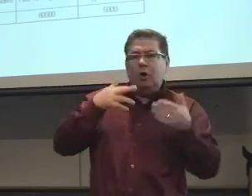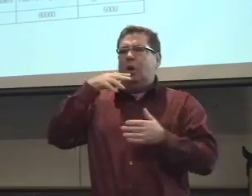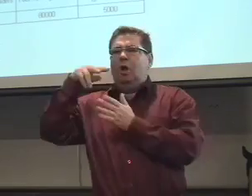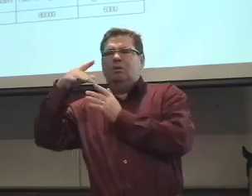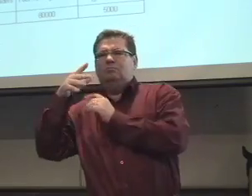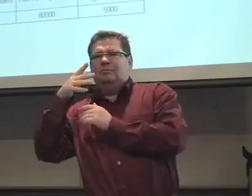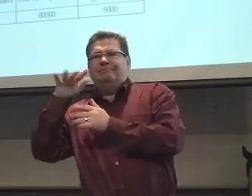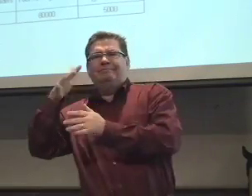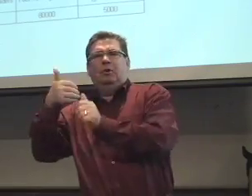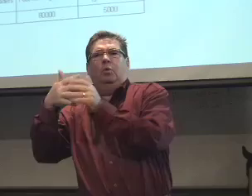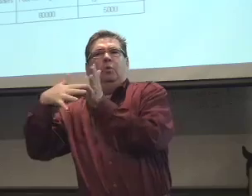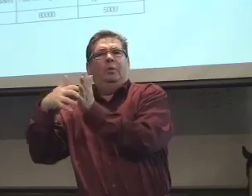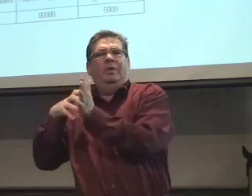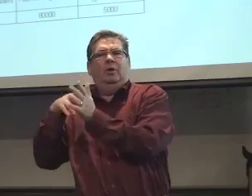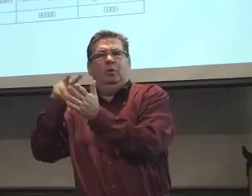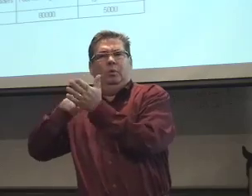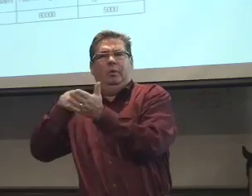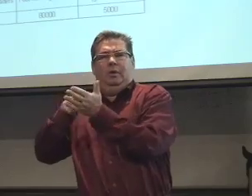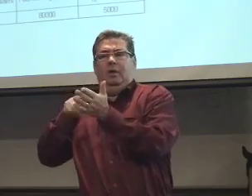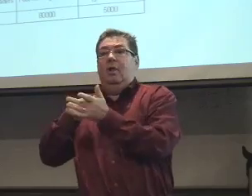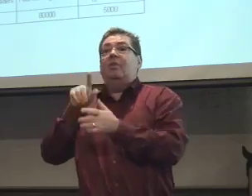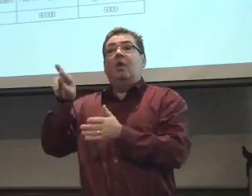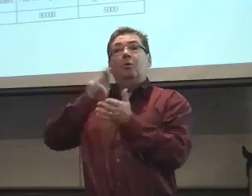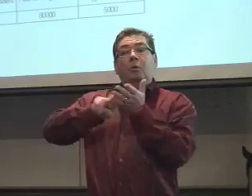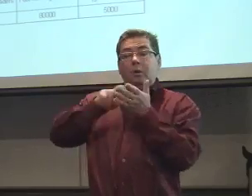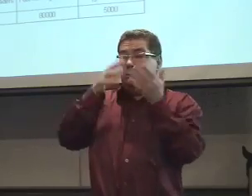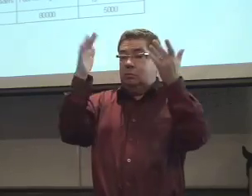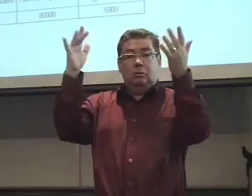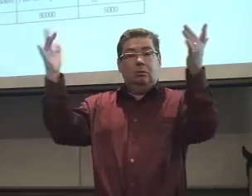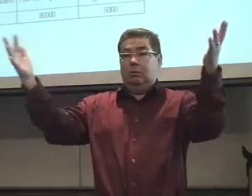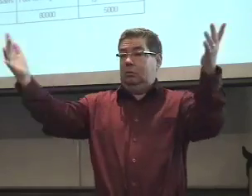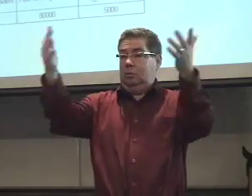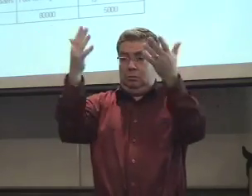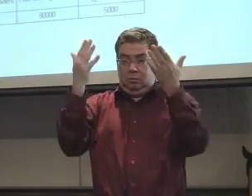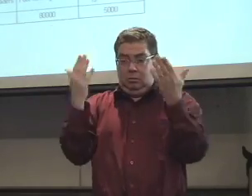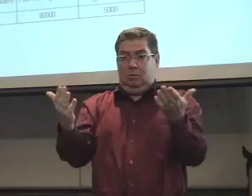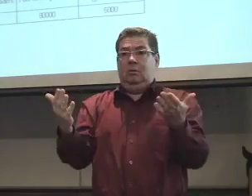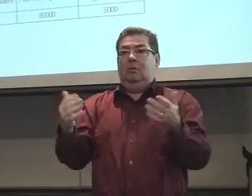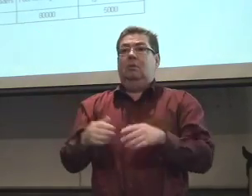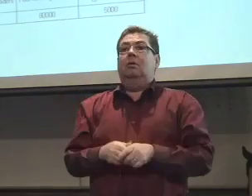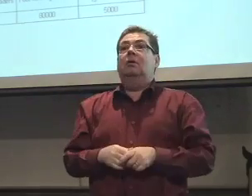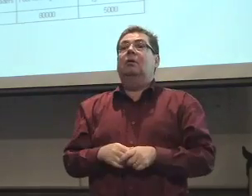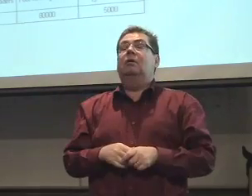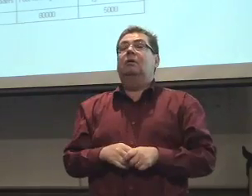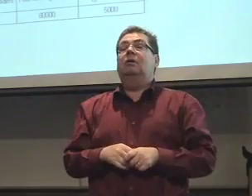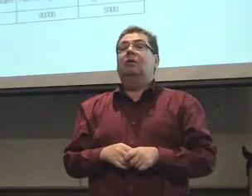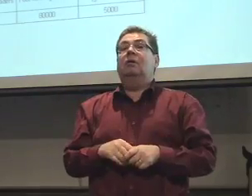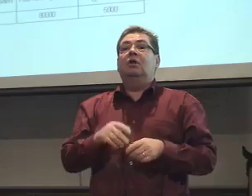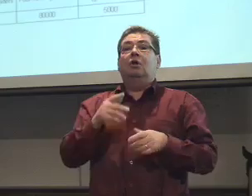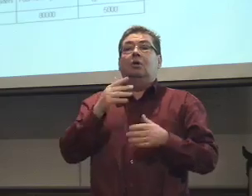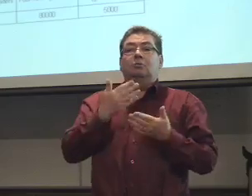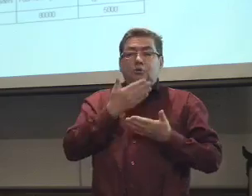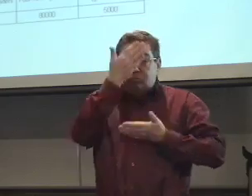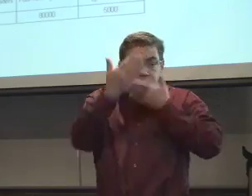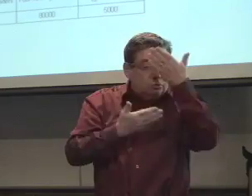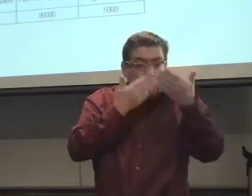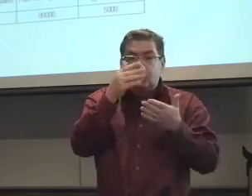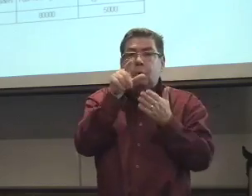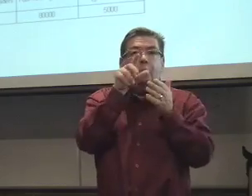found out, this particular researcher found out that just sheer amounts of how much they read, how many words they read by